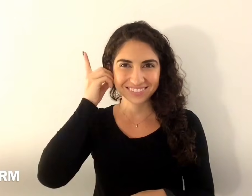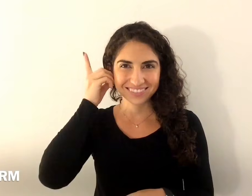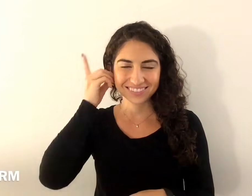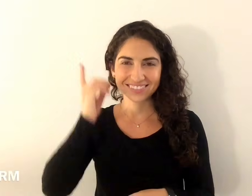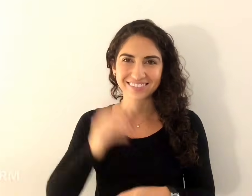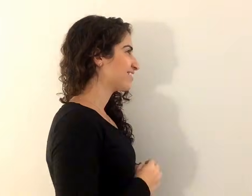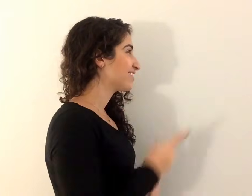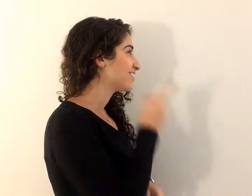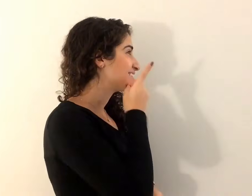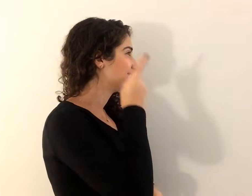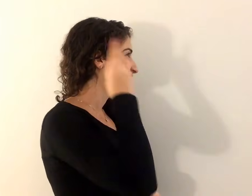Dorm.